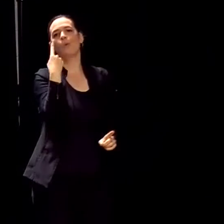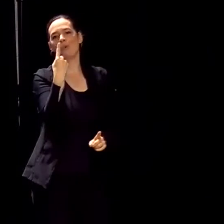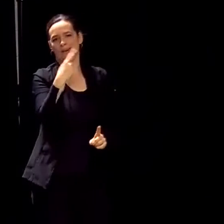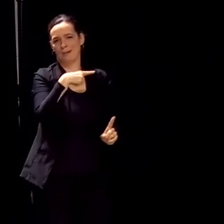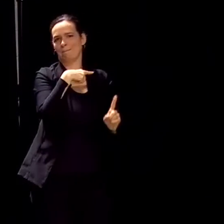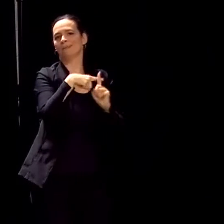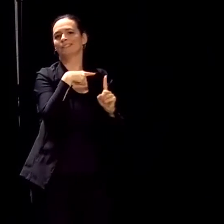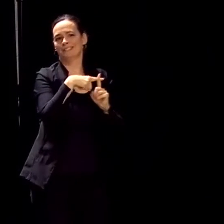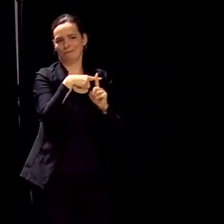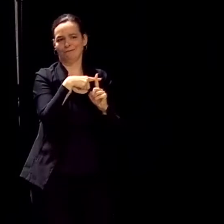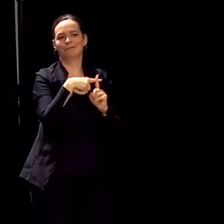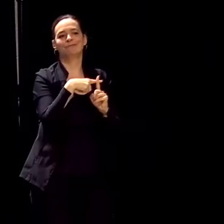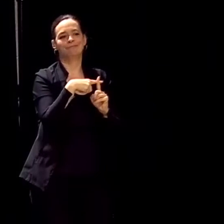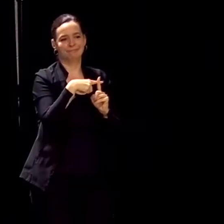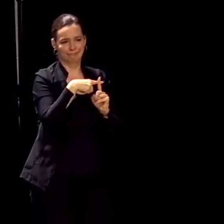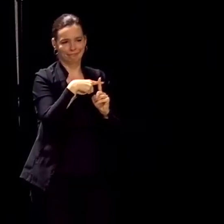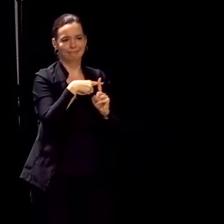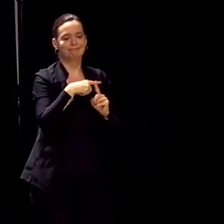are doing